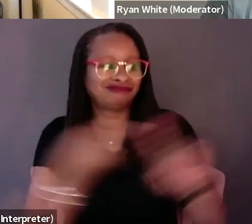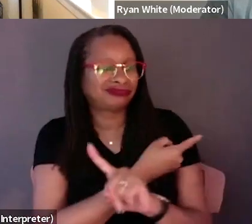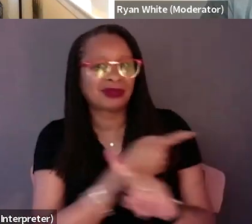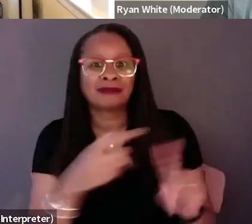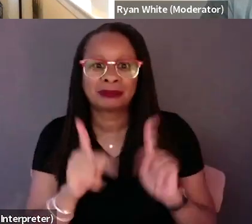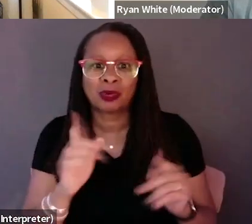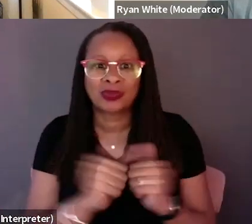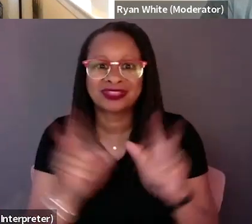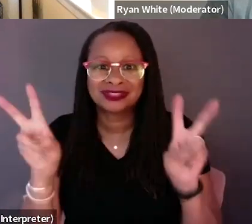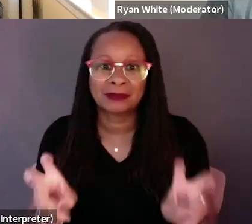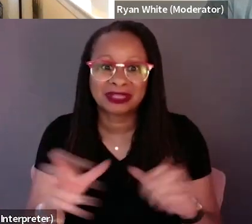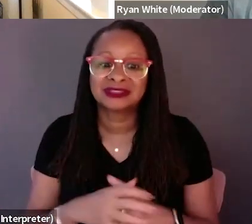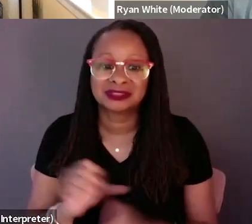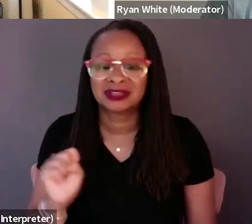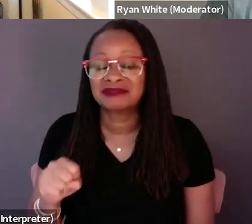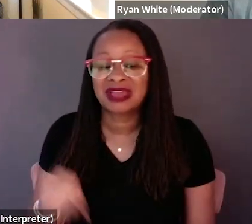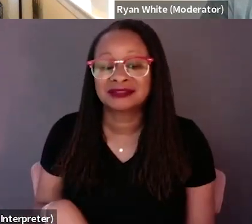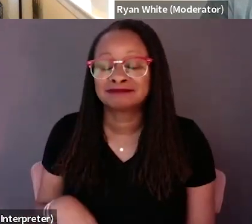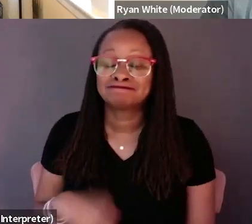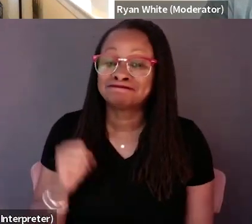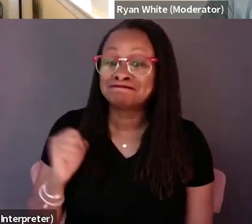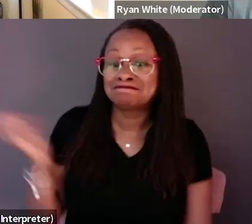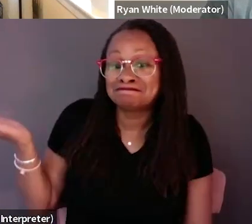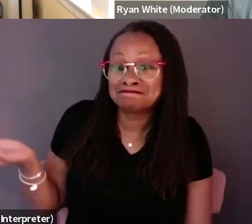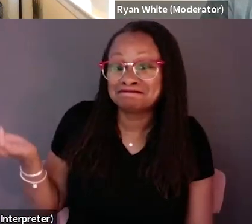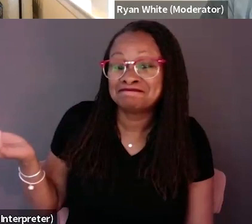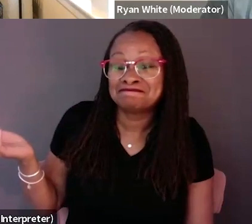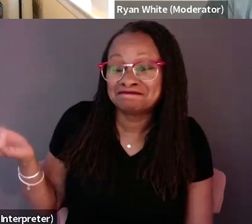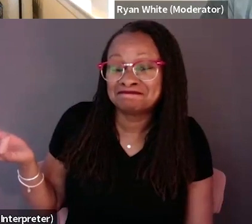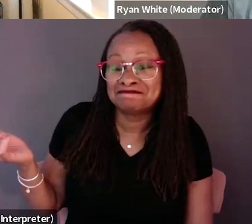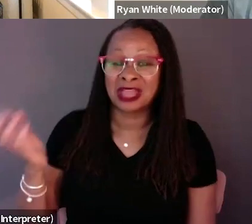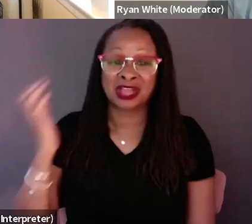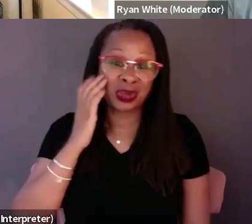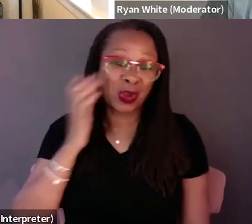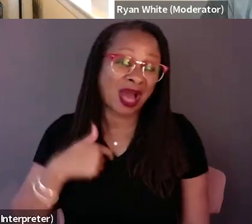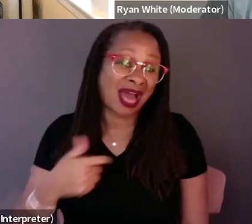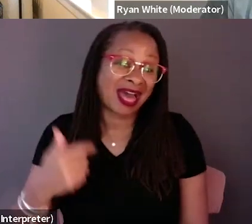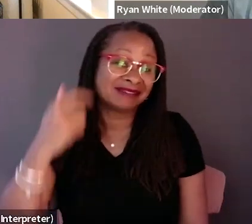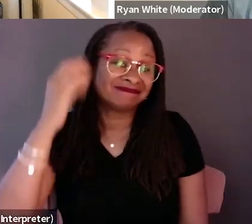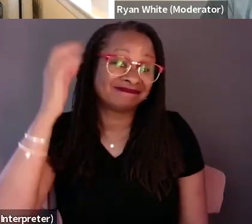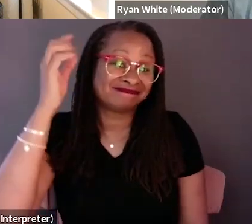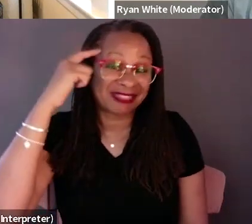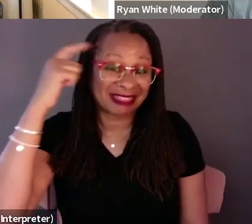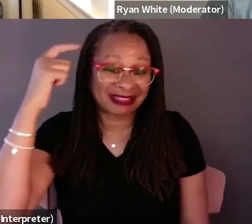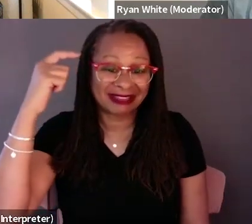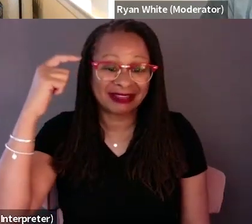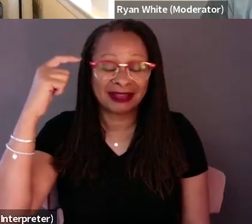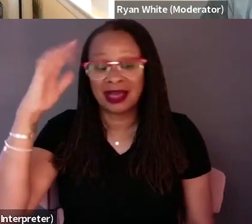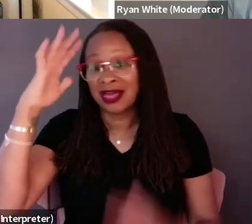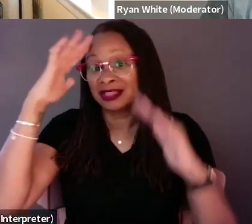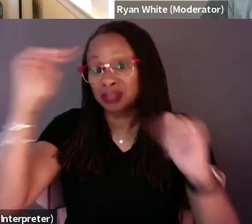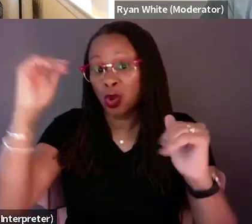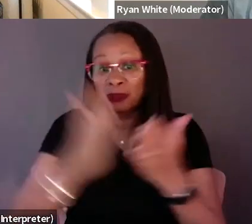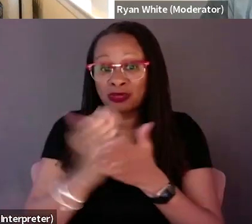people. And yeah, I don't, I think there's a hope